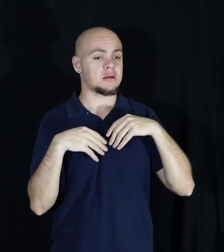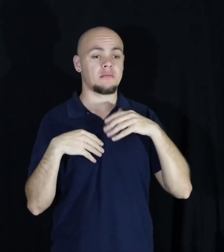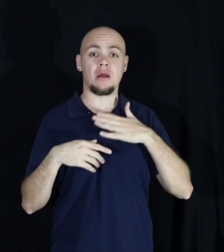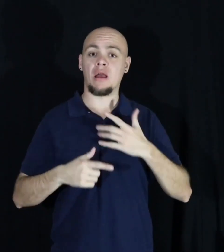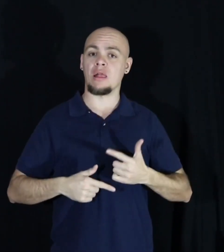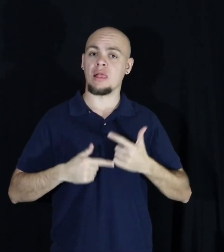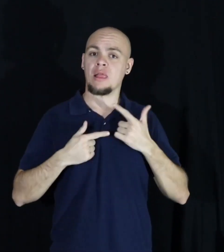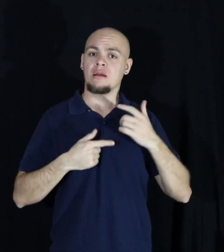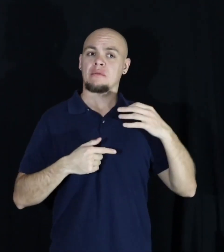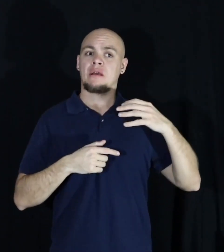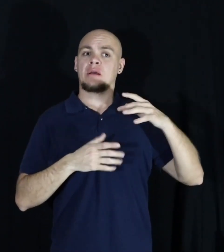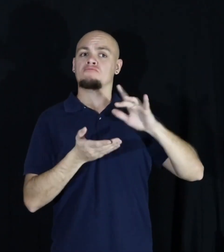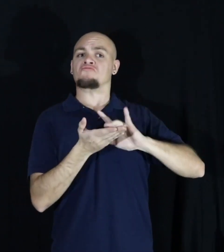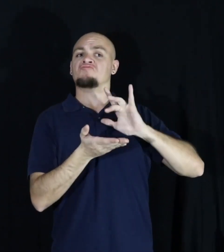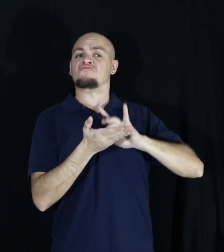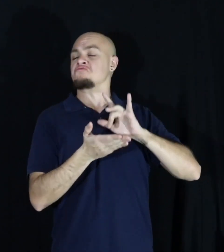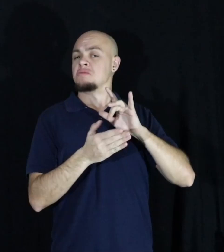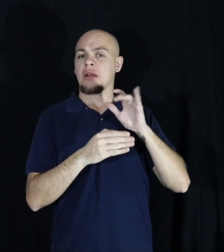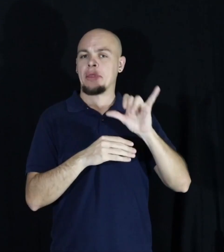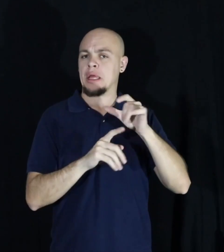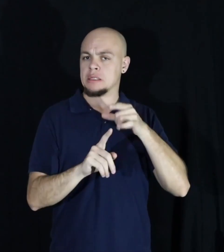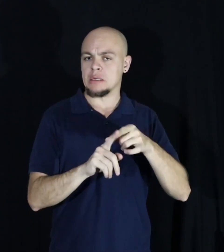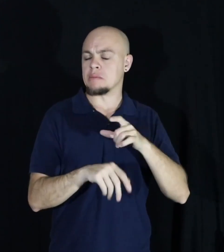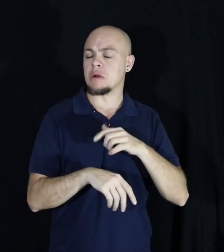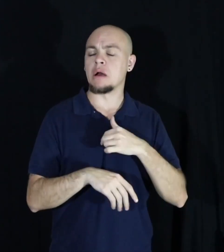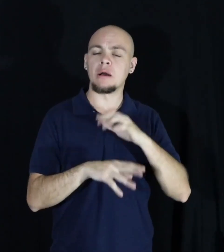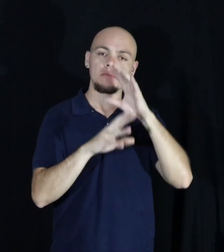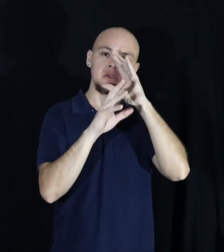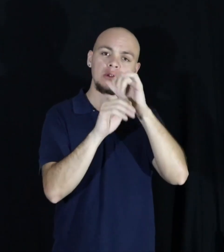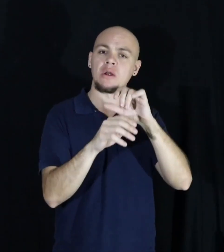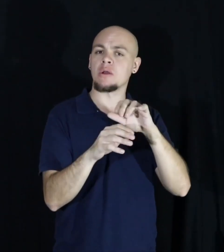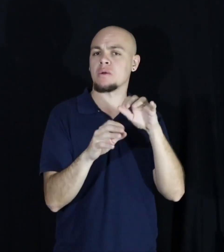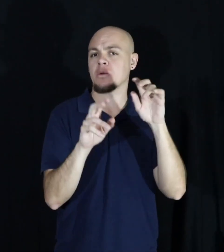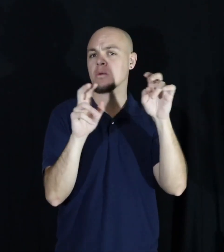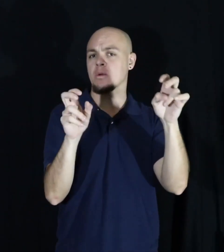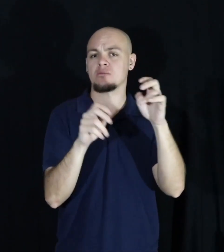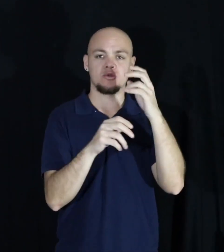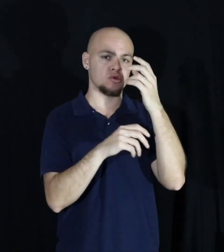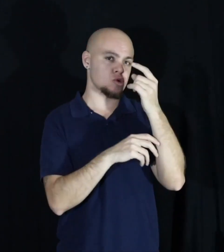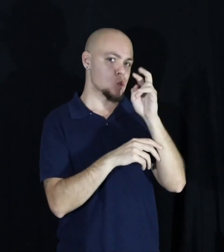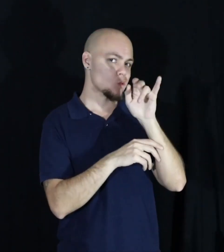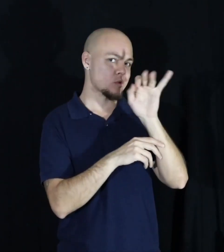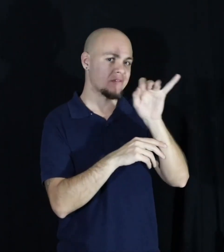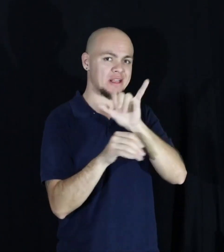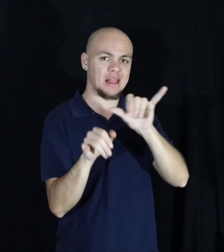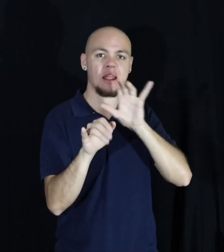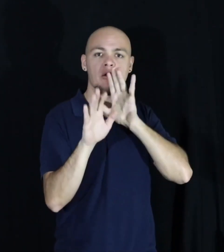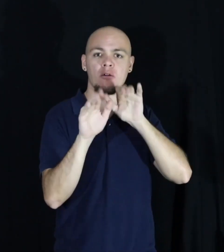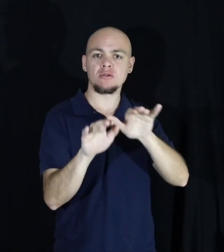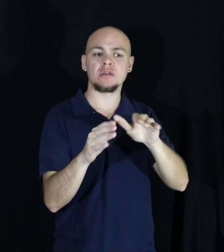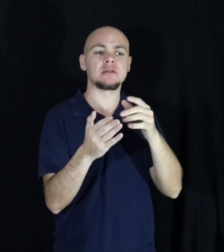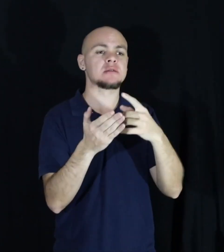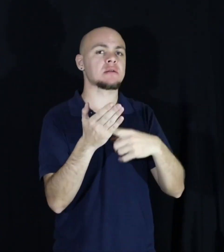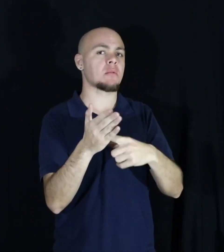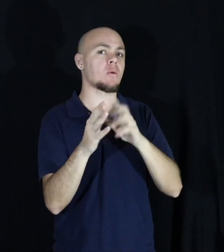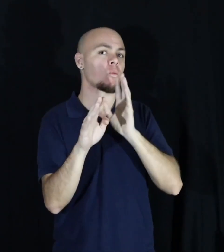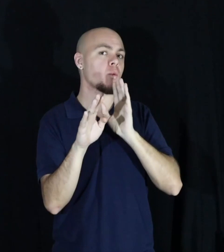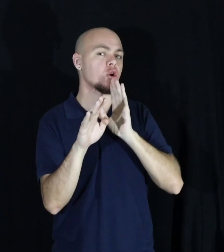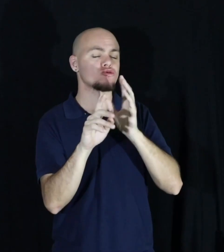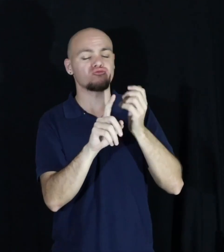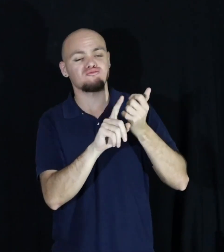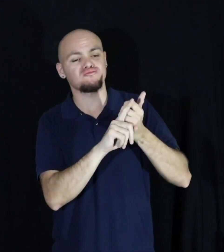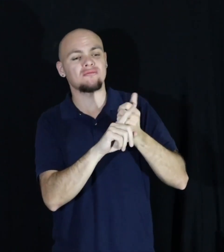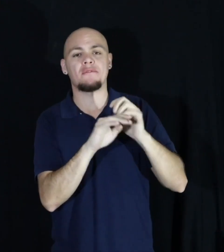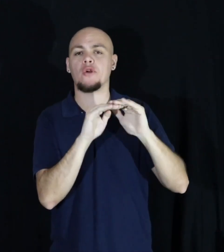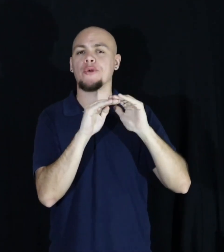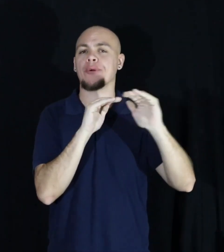at that point. I'm often drawn to this quote: grief is like the ocean. Sometimes the water is calm,